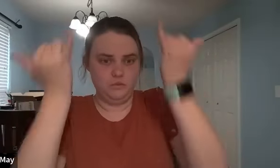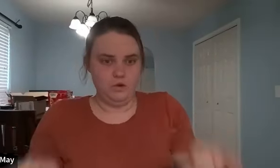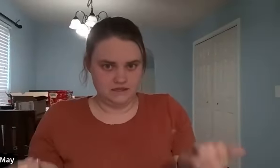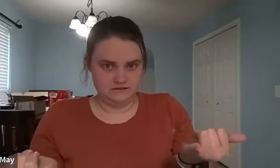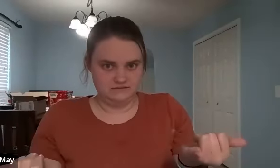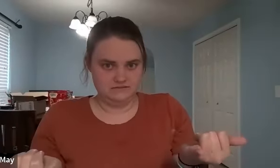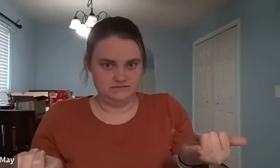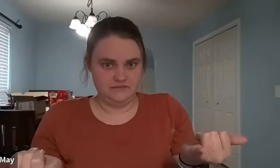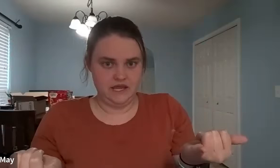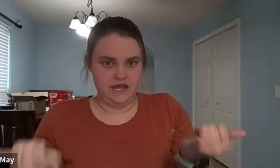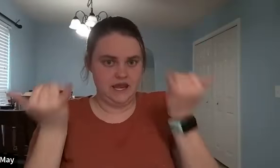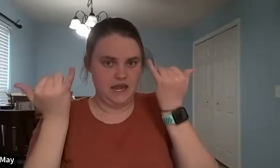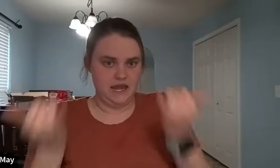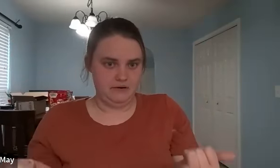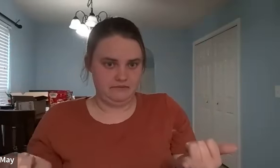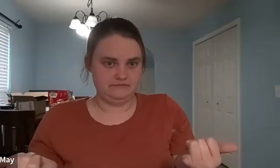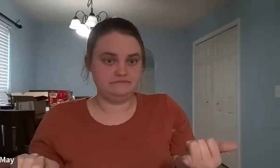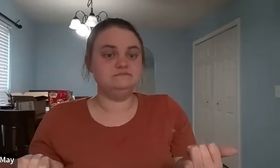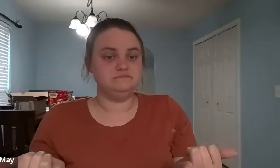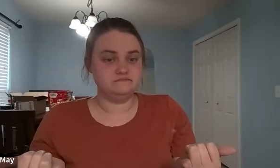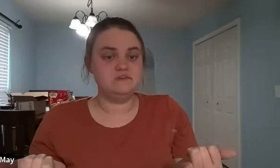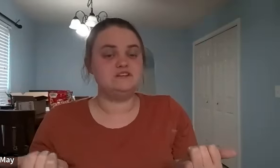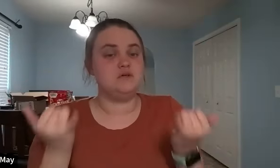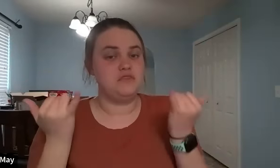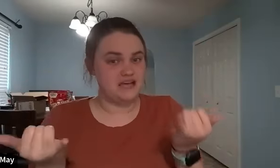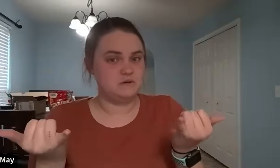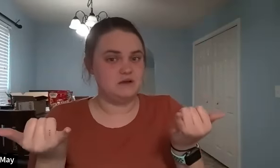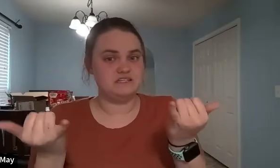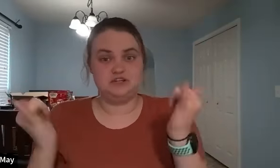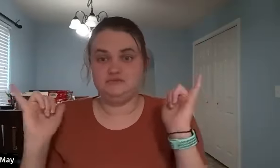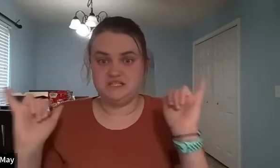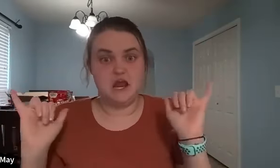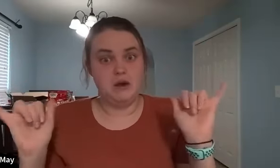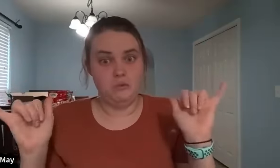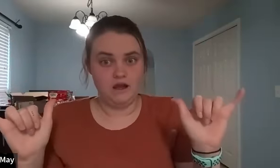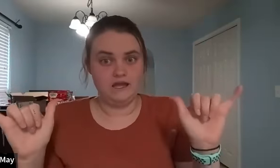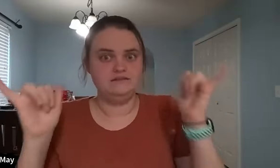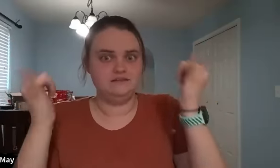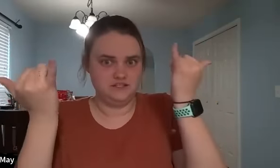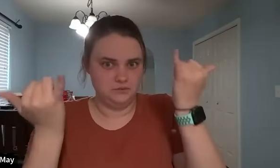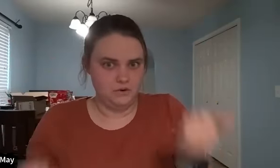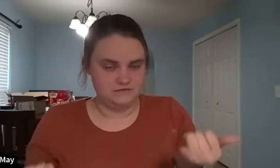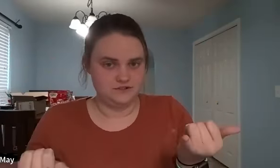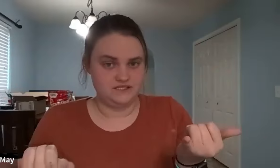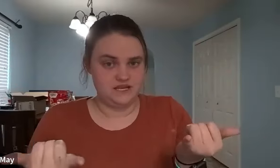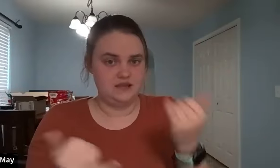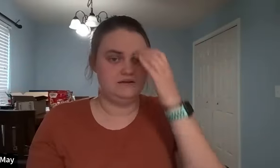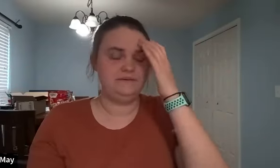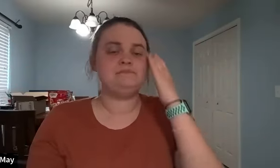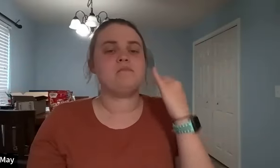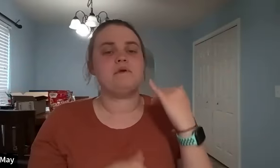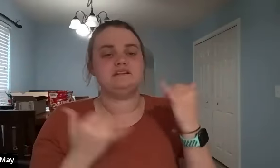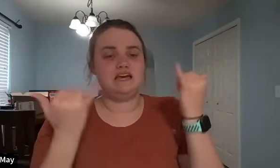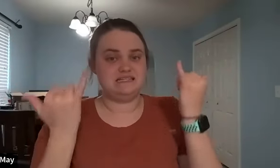1. Now. So that's why I was saying you did not want to do 1 for today, because that is